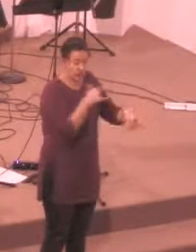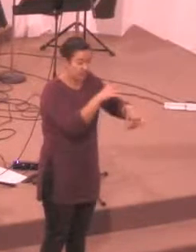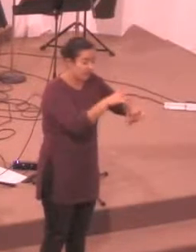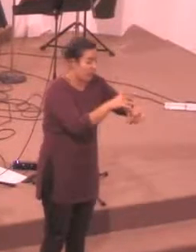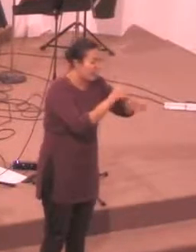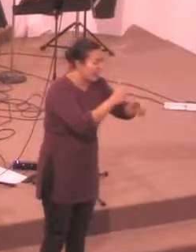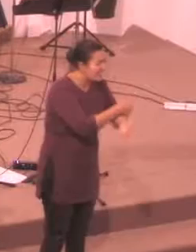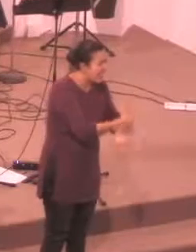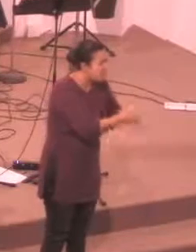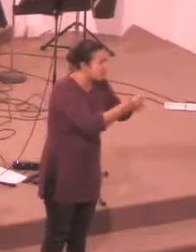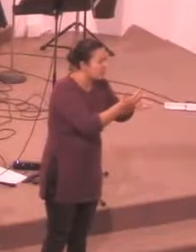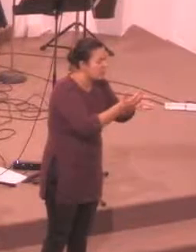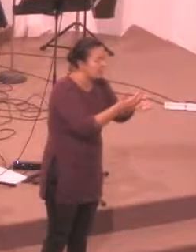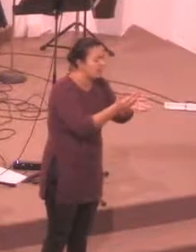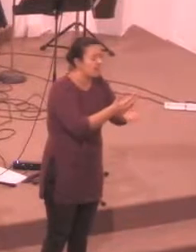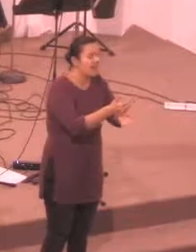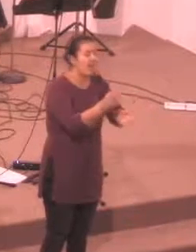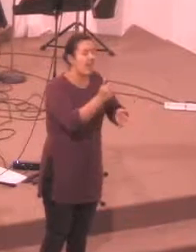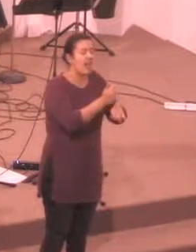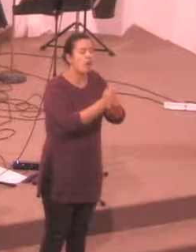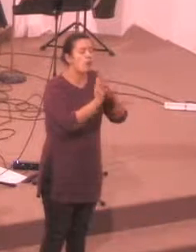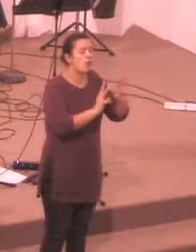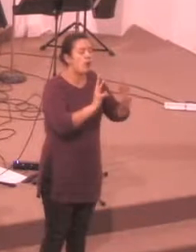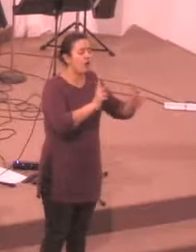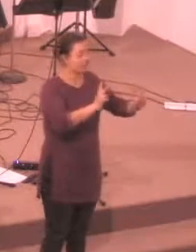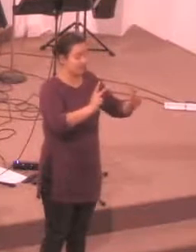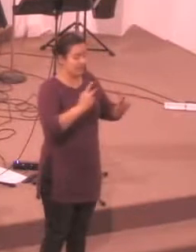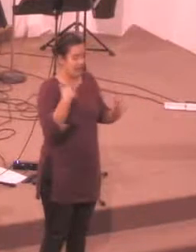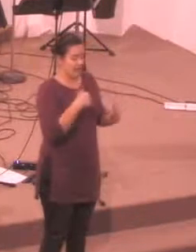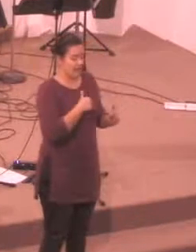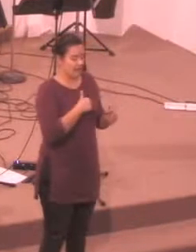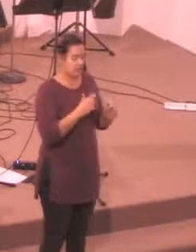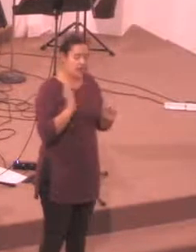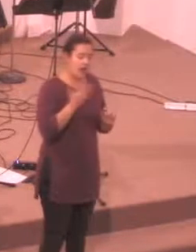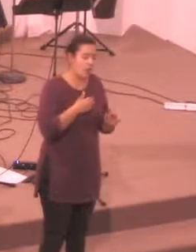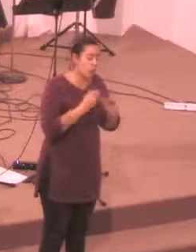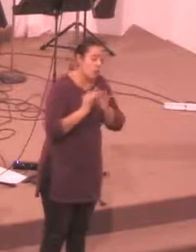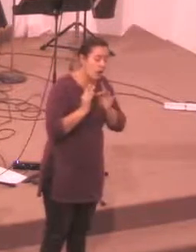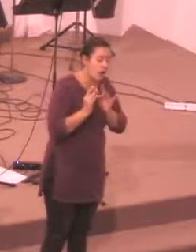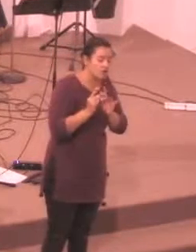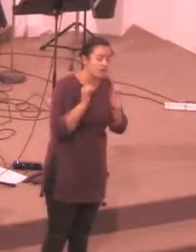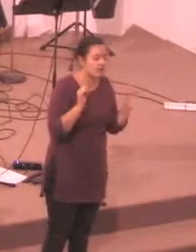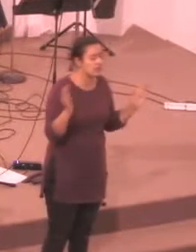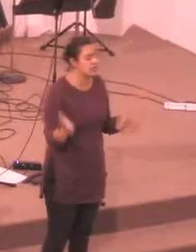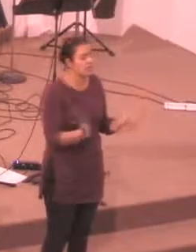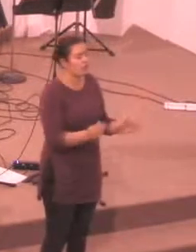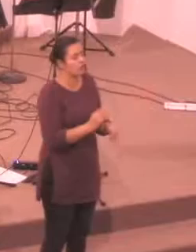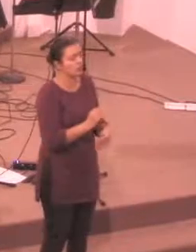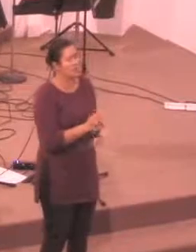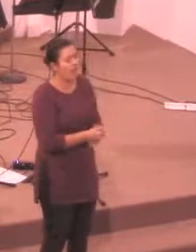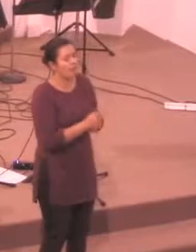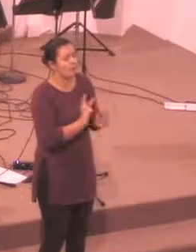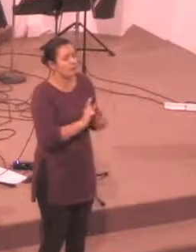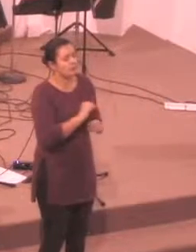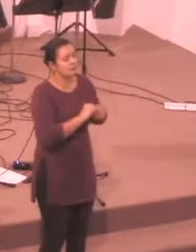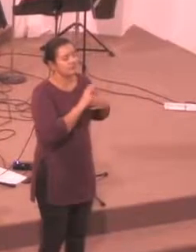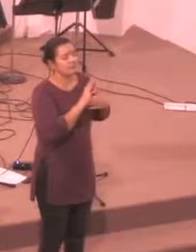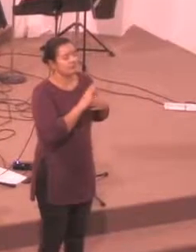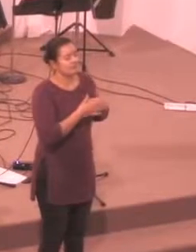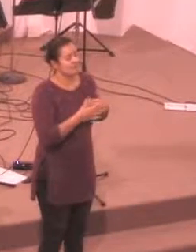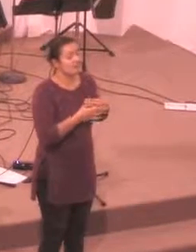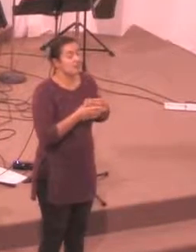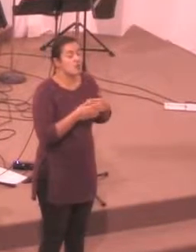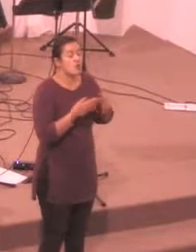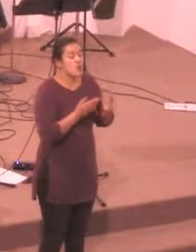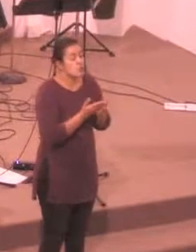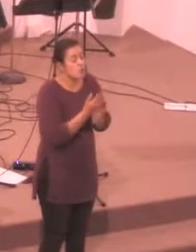words be encouraging. Let our words be edifying. And let us just stay lit up and on fire for Jesus Christ this